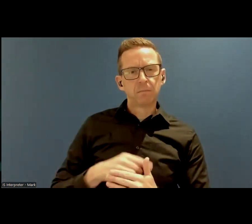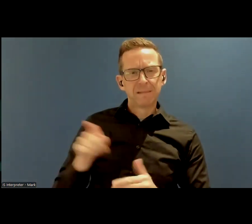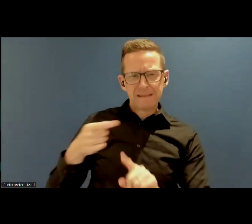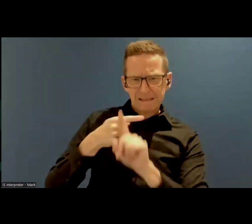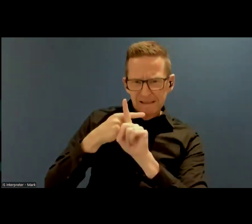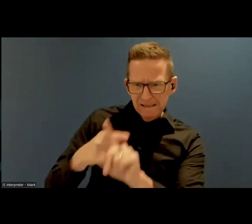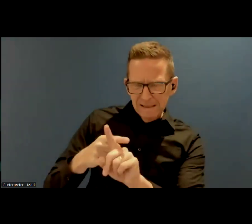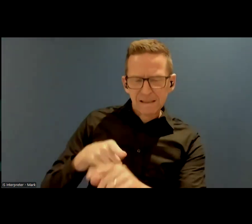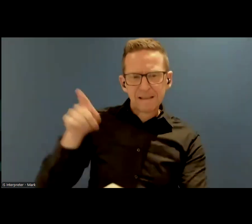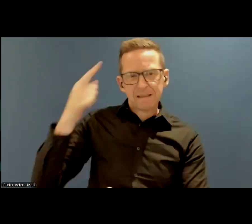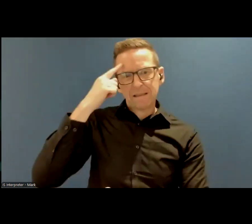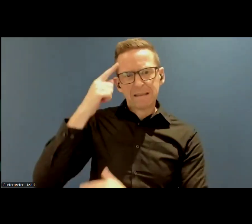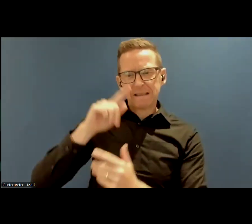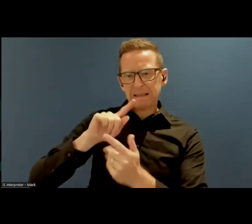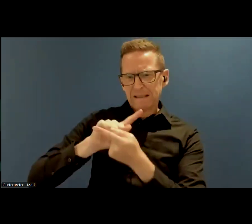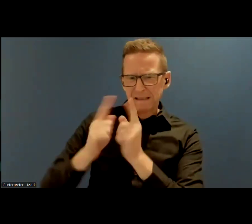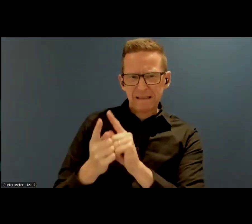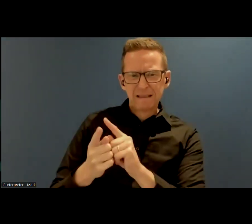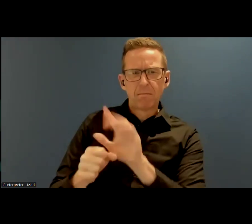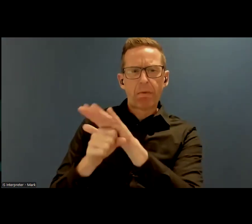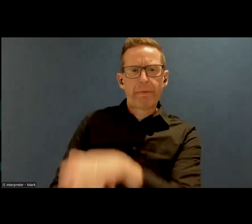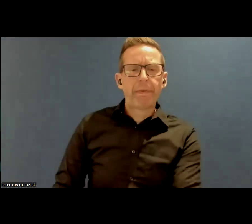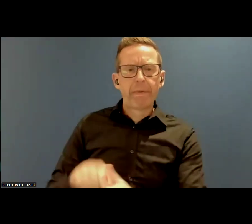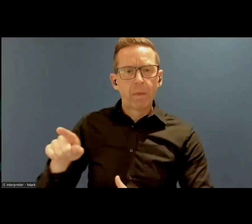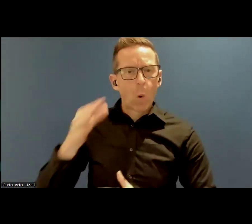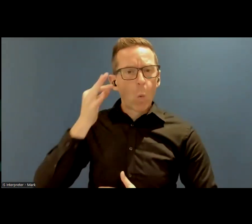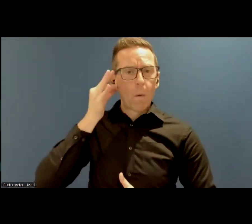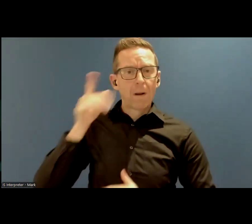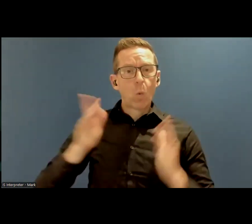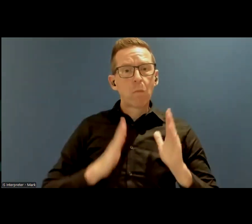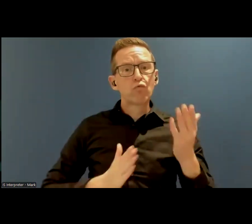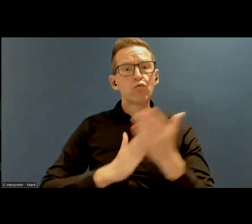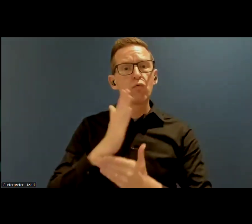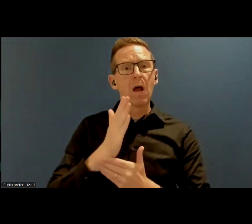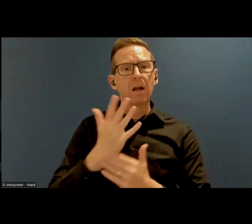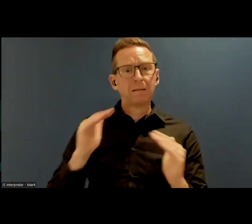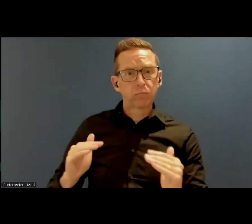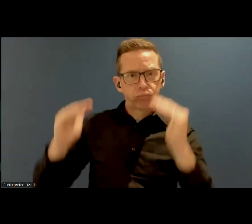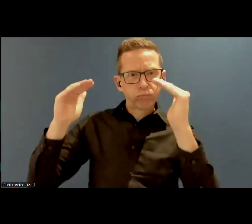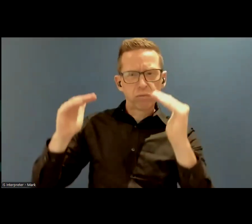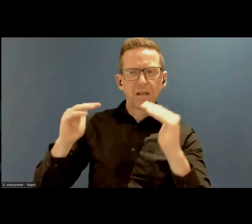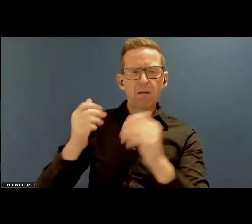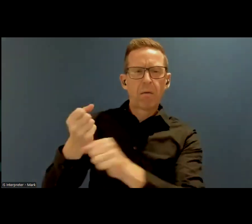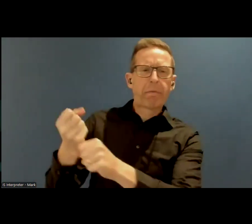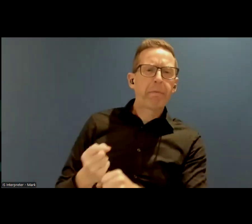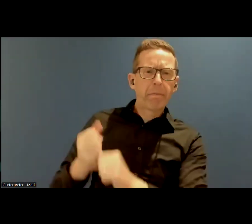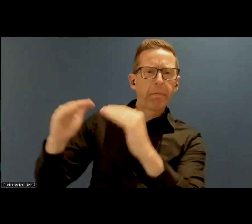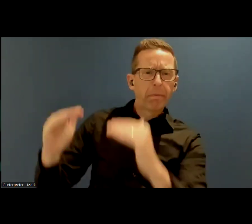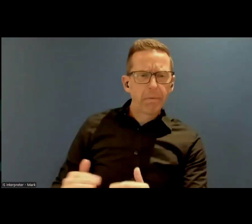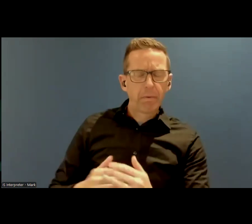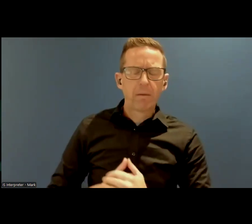backlashing the rights of women in general. So sexual and reproductive health and rights have been